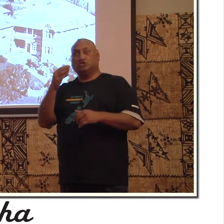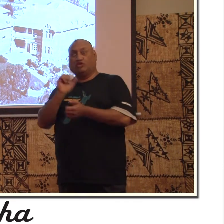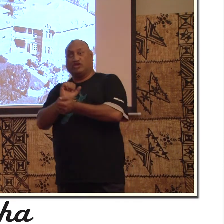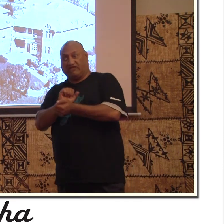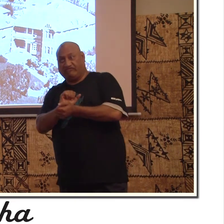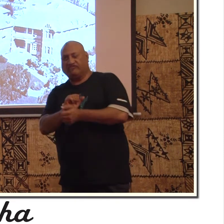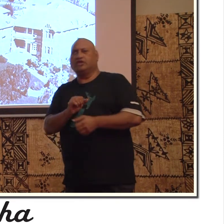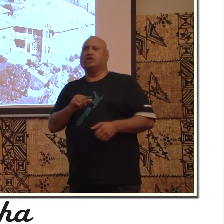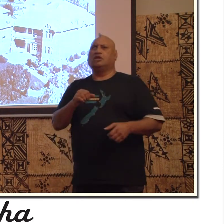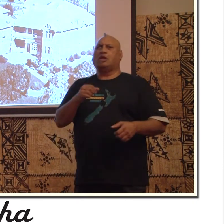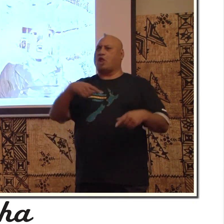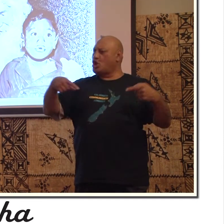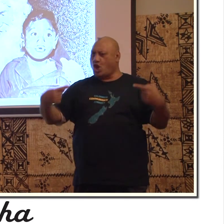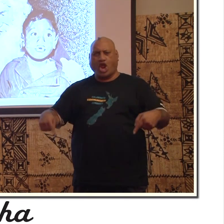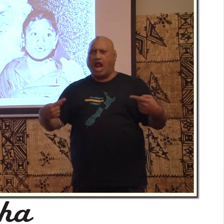1968. Interpreter error.